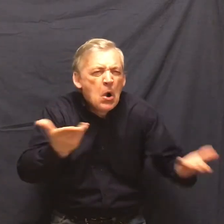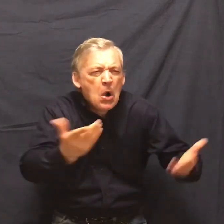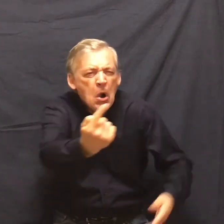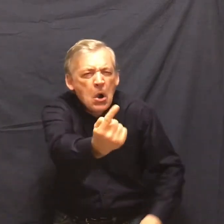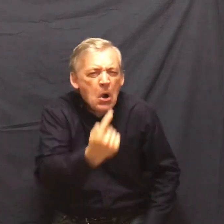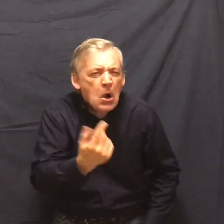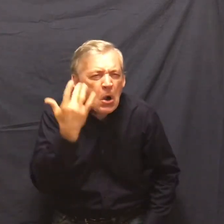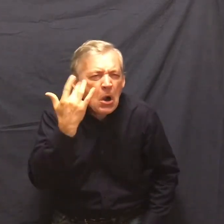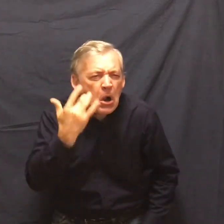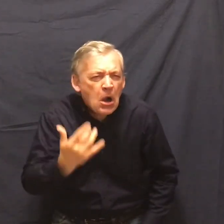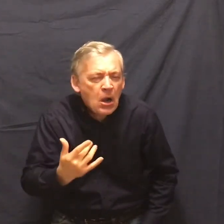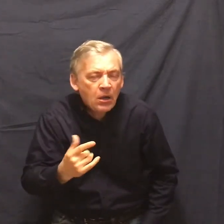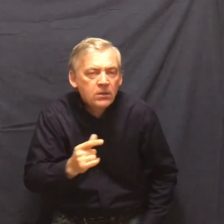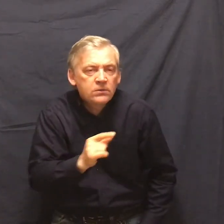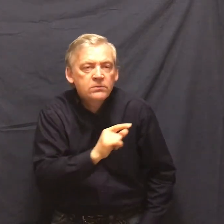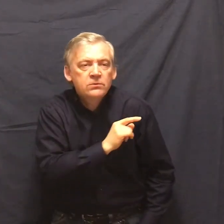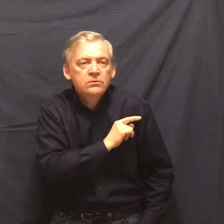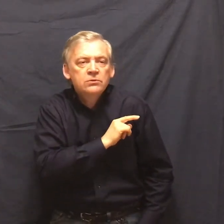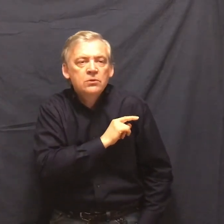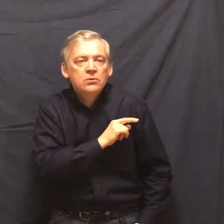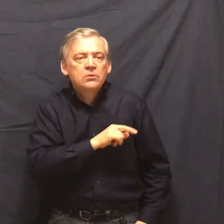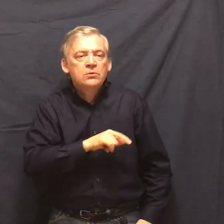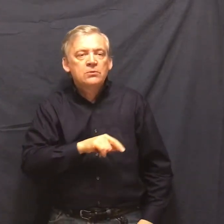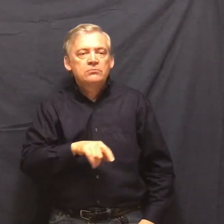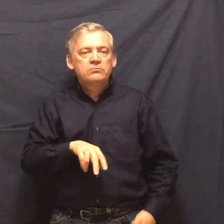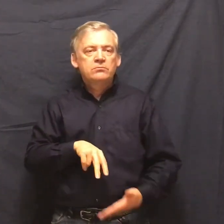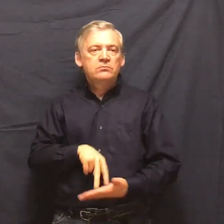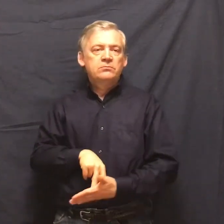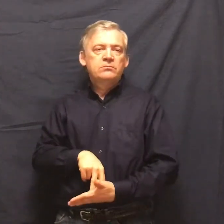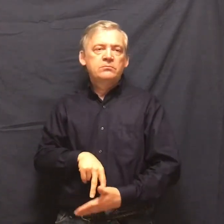George stood still, watching the angry little man.